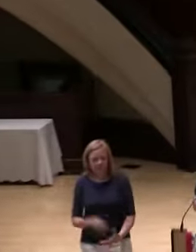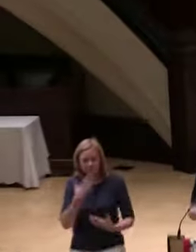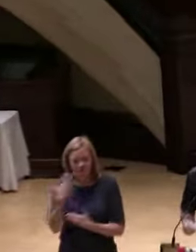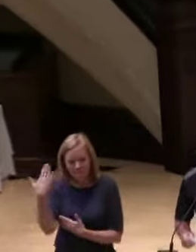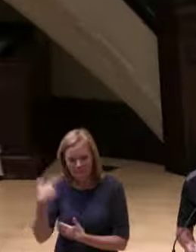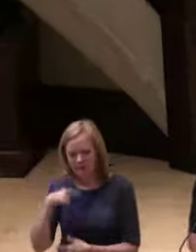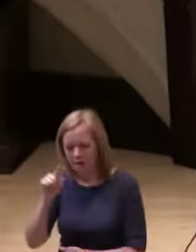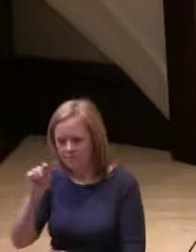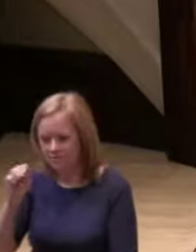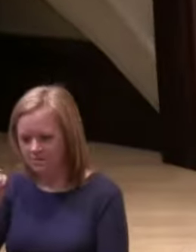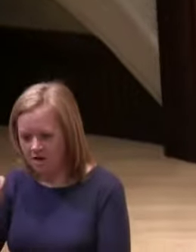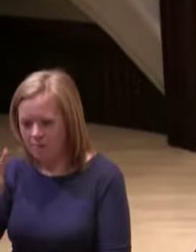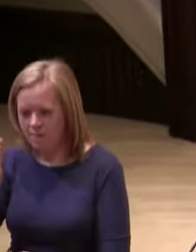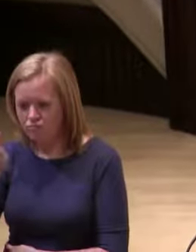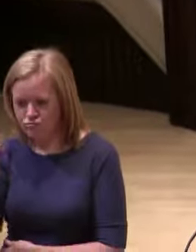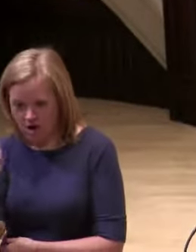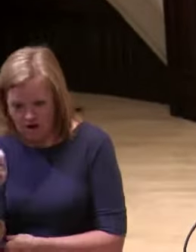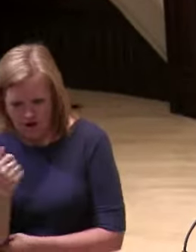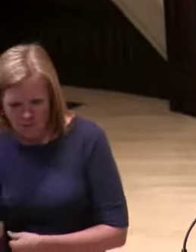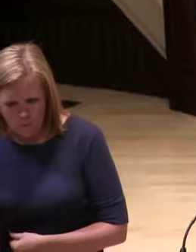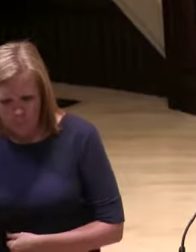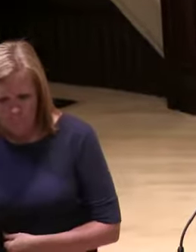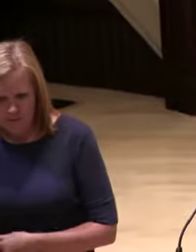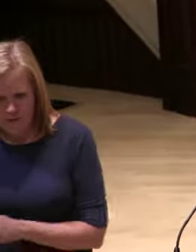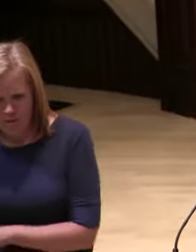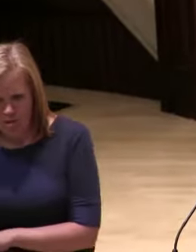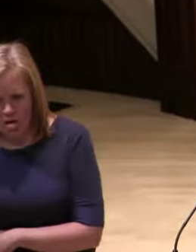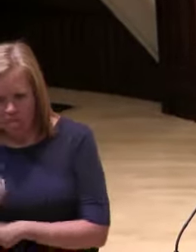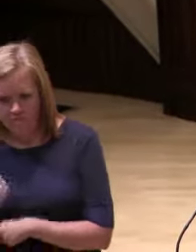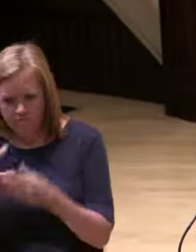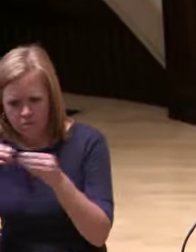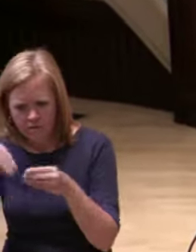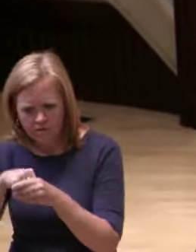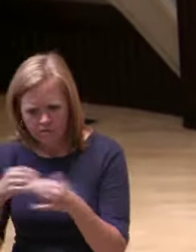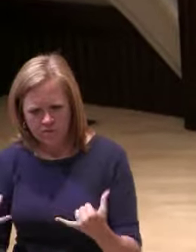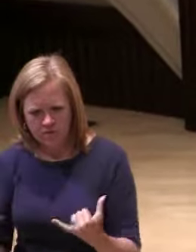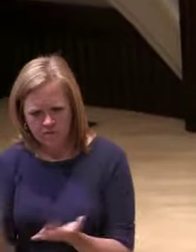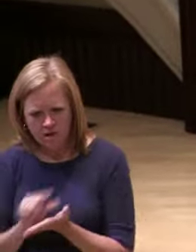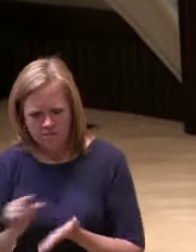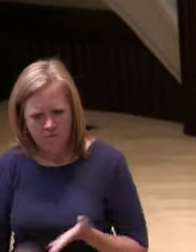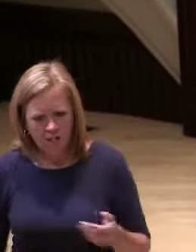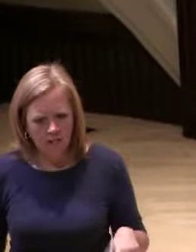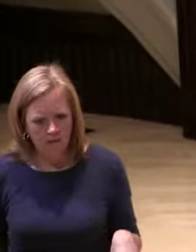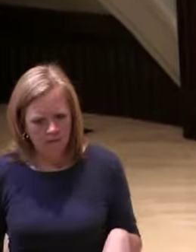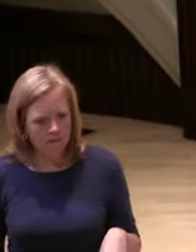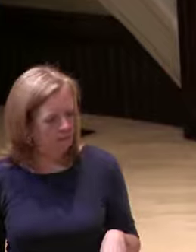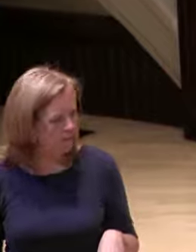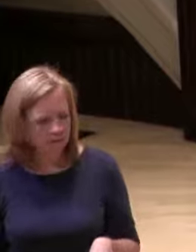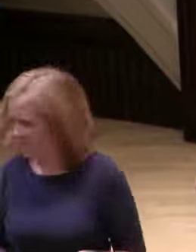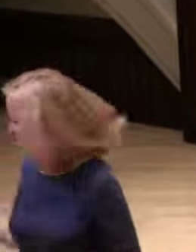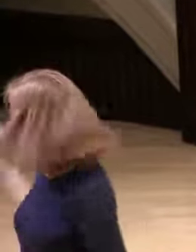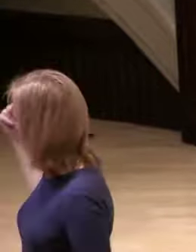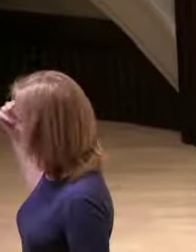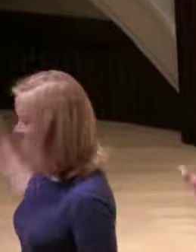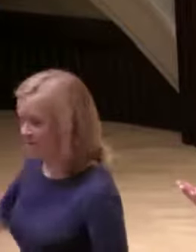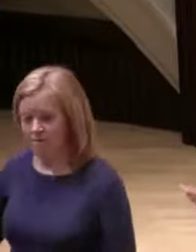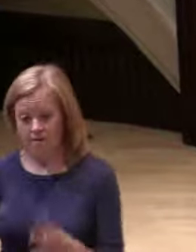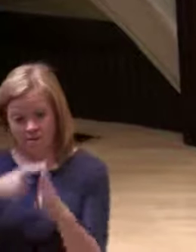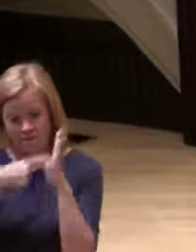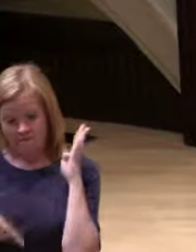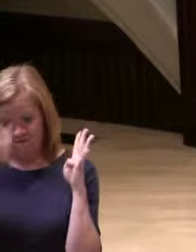Good morning, I'm Tom Wright, and did anybody pick up the golf story in today's gospel? No. There were